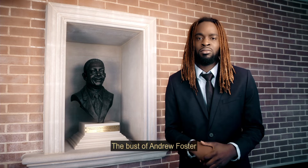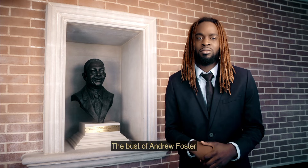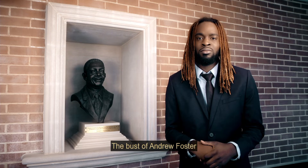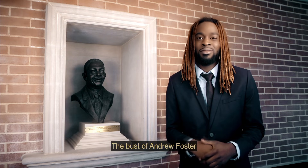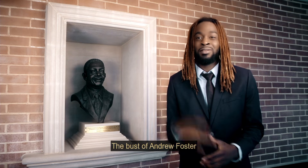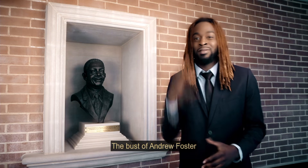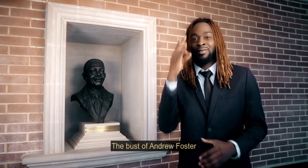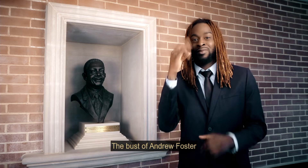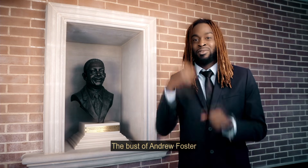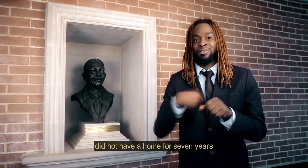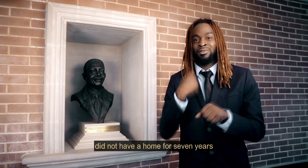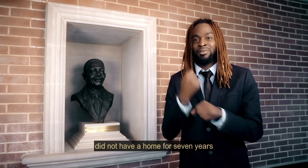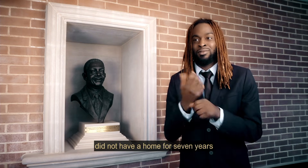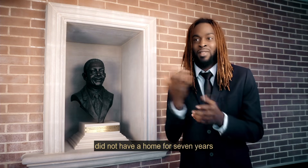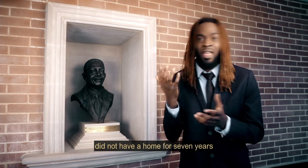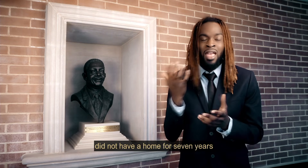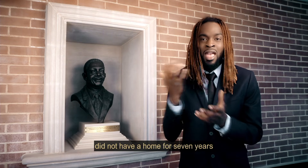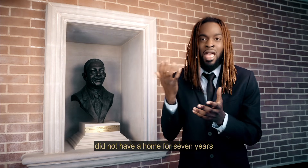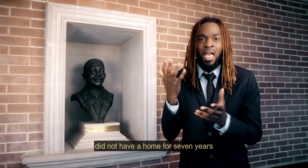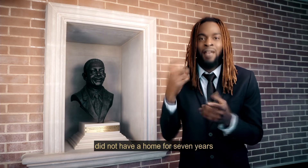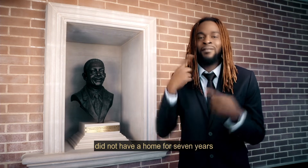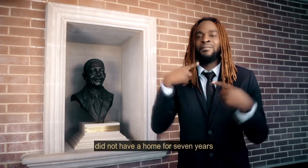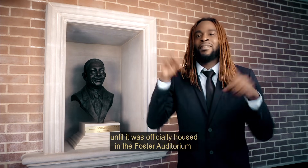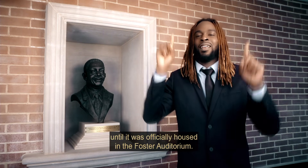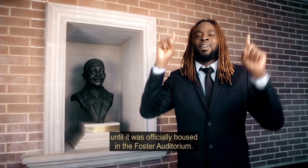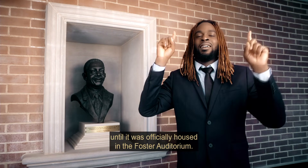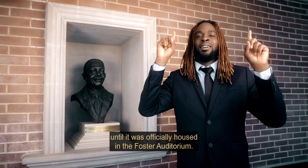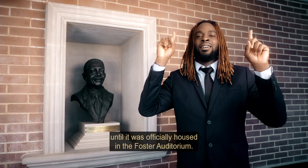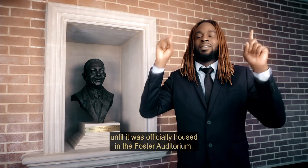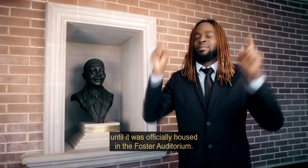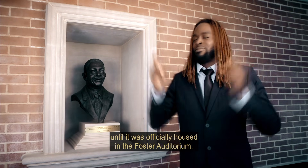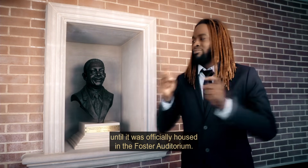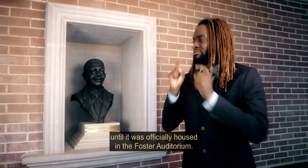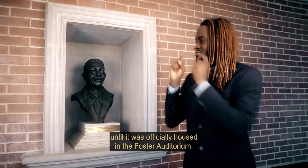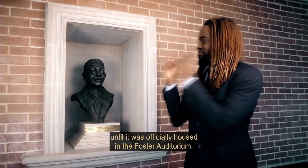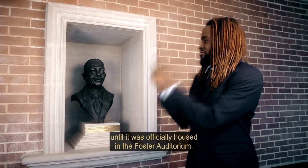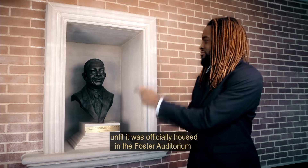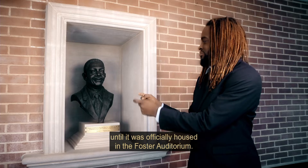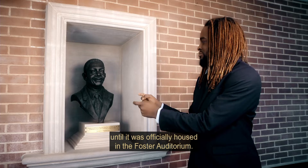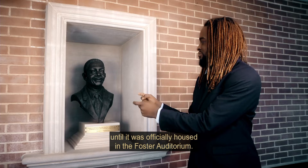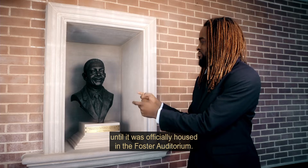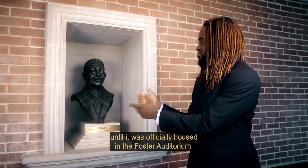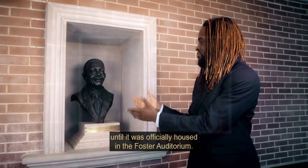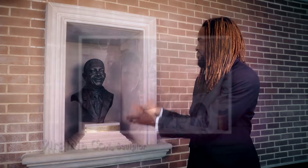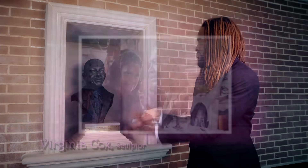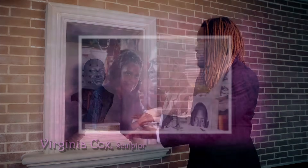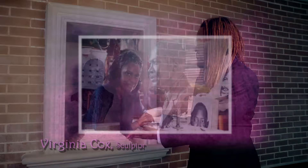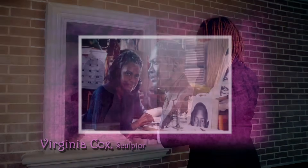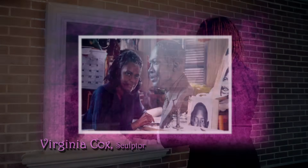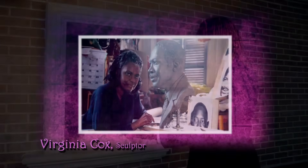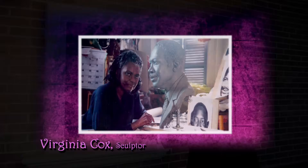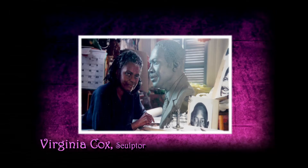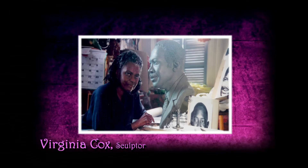The bust of Andrew Foster did not have a home for 7 years until it was officially housed in the Foster Auditorium.